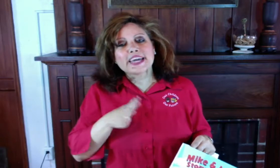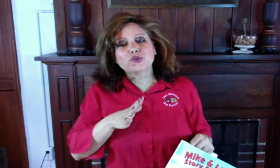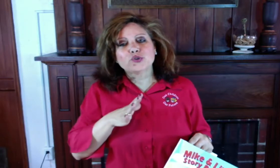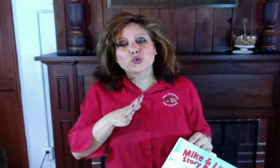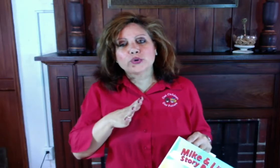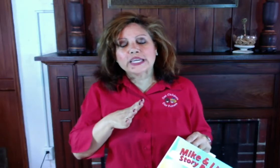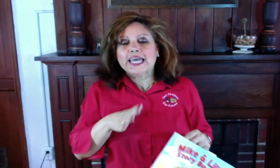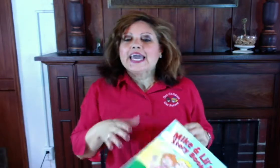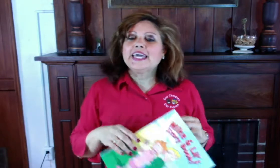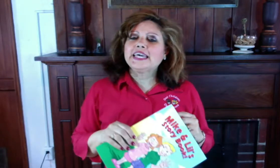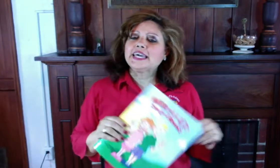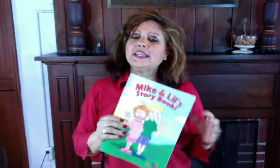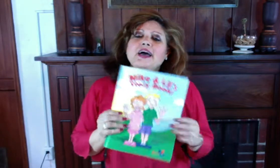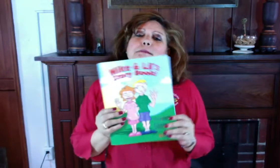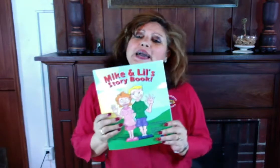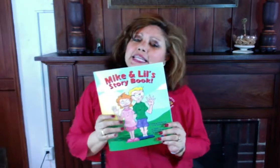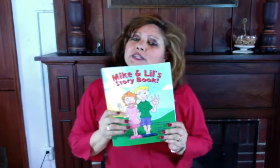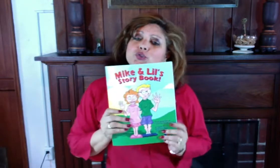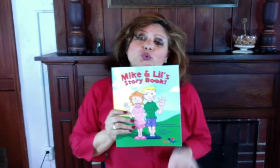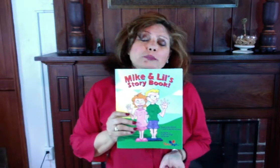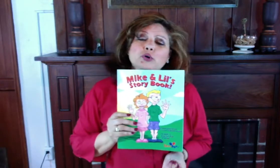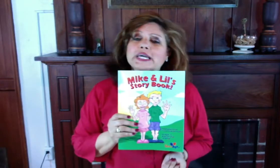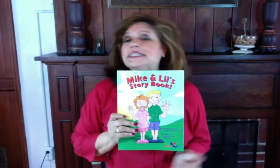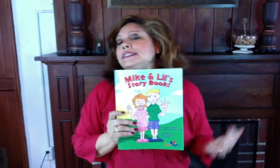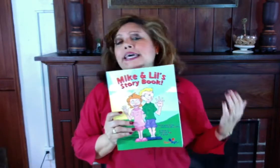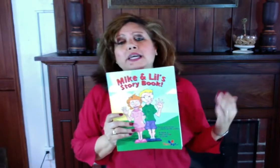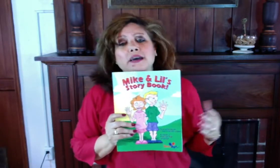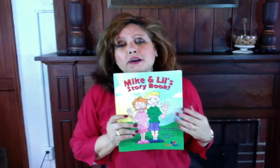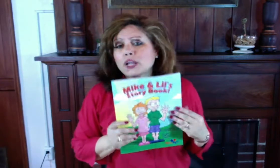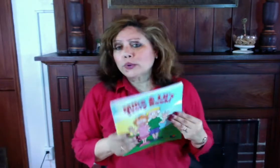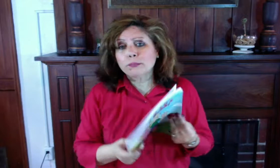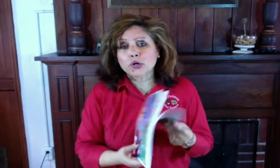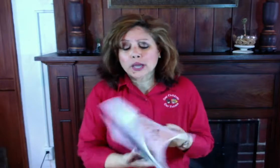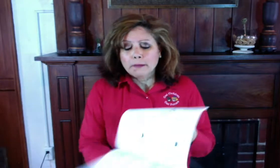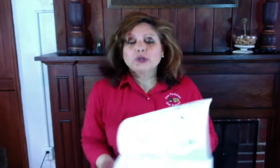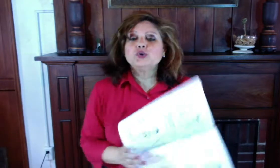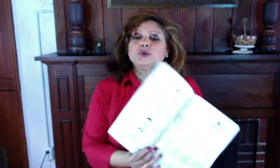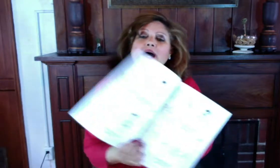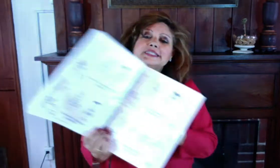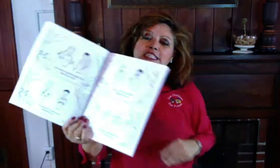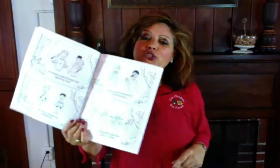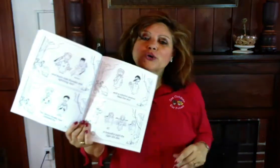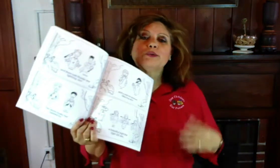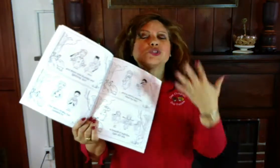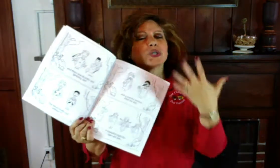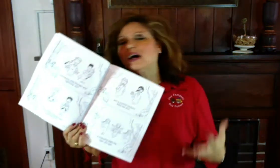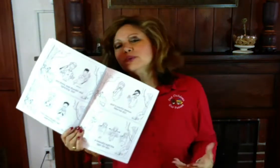manner story. And again, Mike and Lil's storybook is a coloring book. But you, as a teacher, I want you to color it.